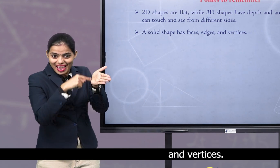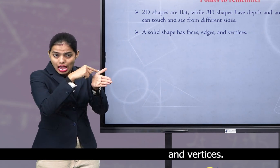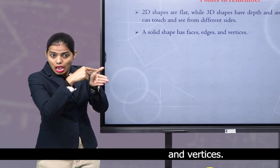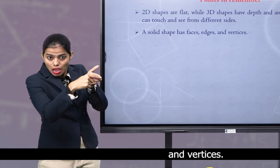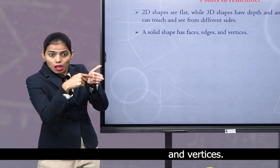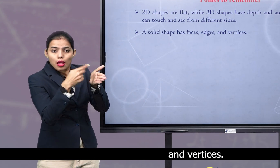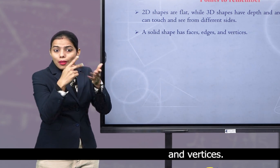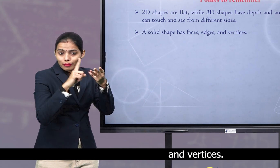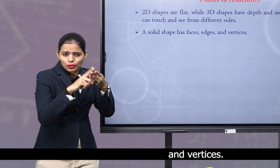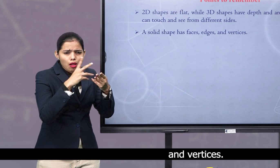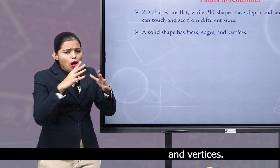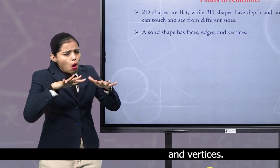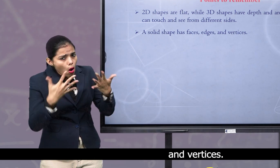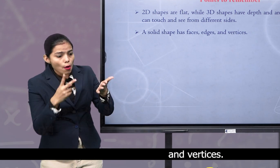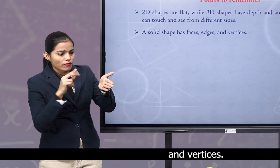and vertices.